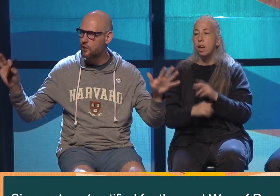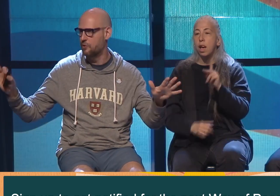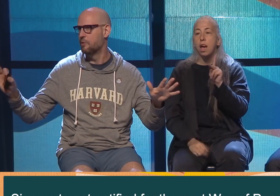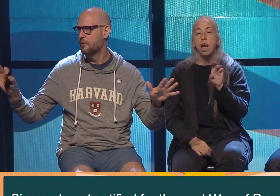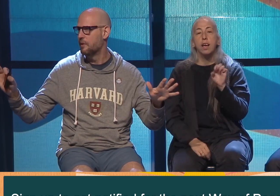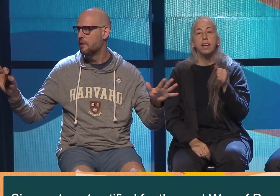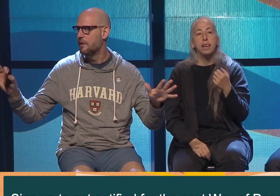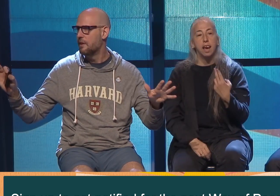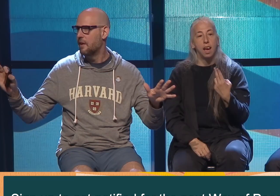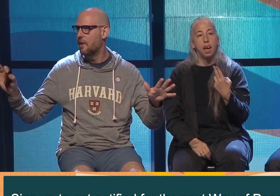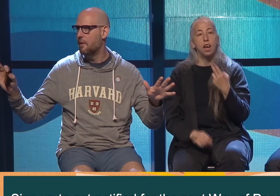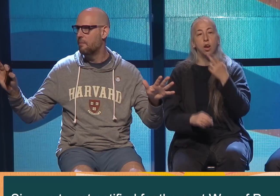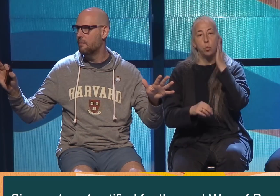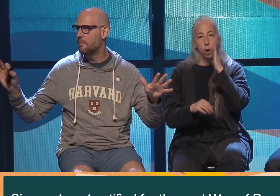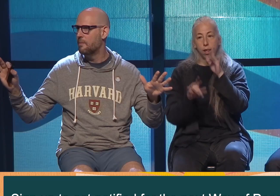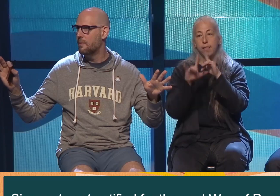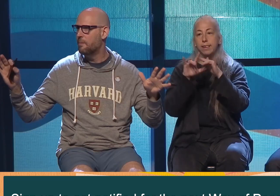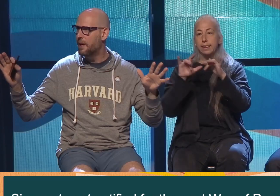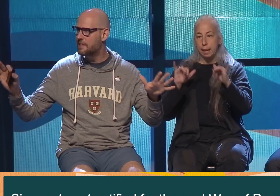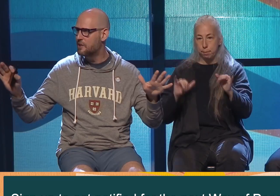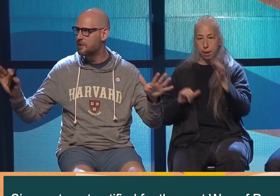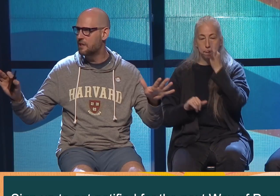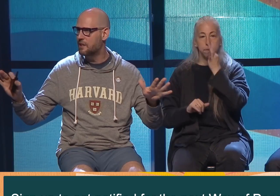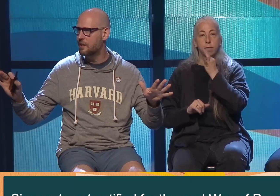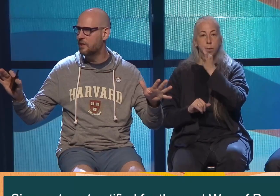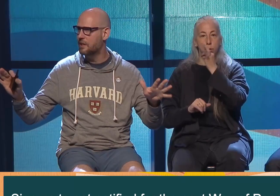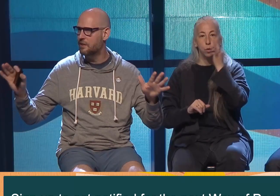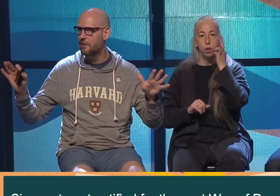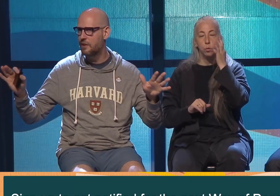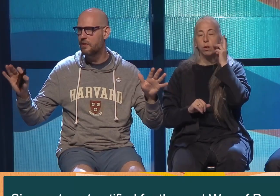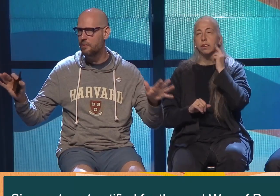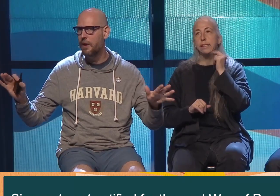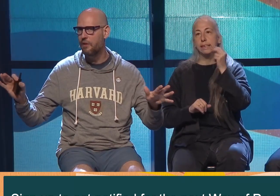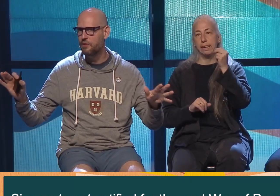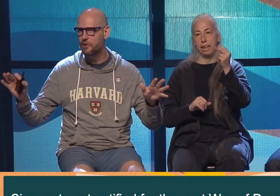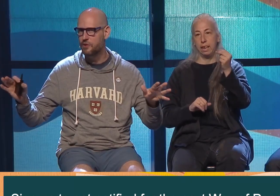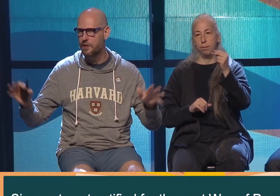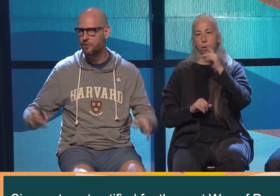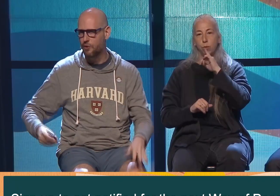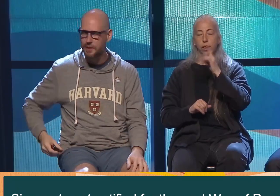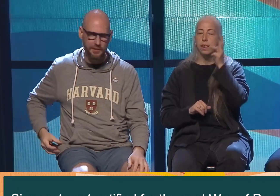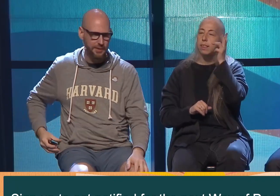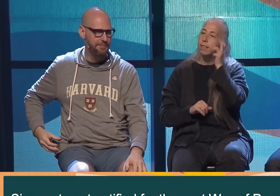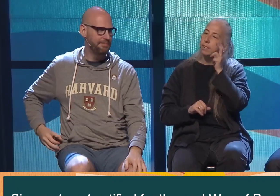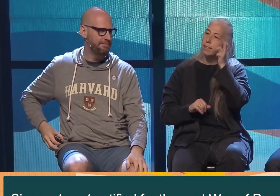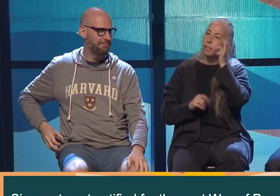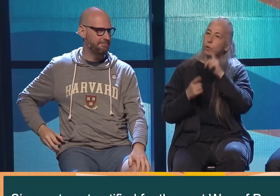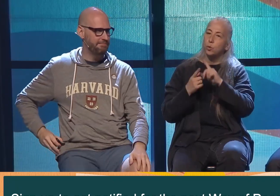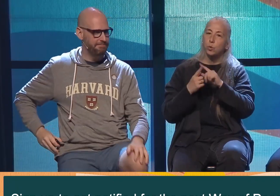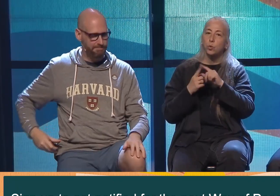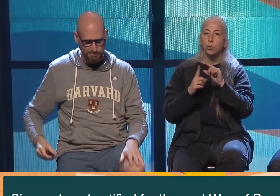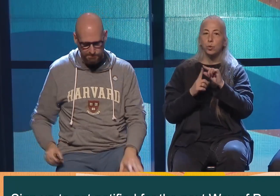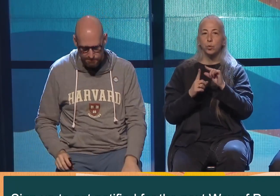over you. And pay attention to the lyrics. They're very, very powerful and transformative.